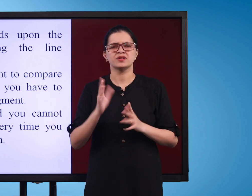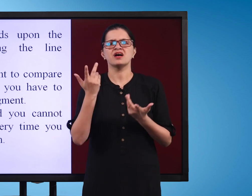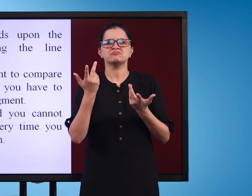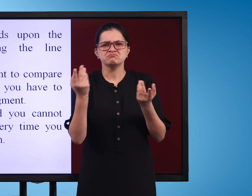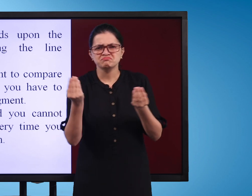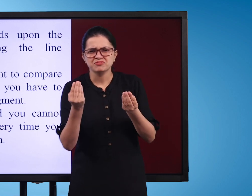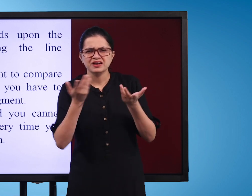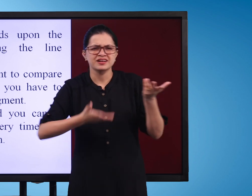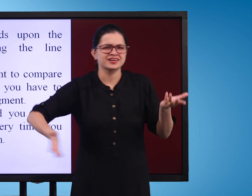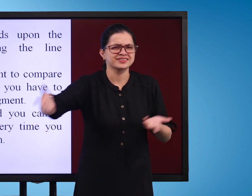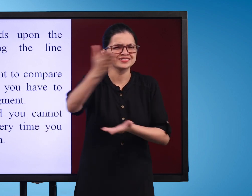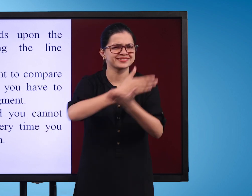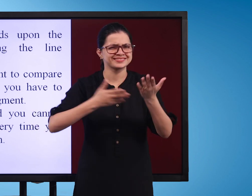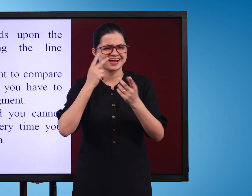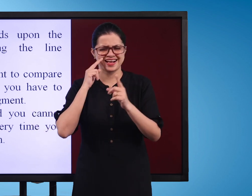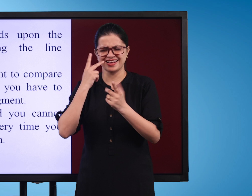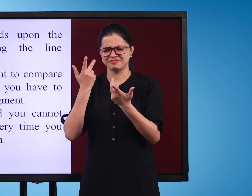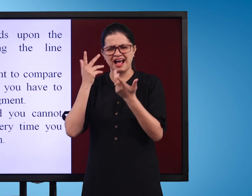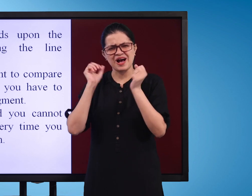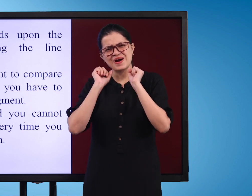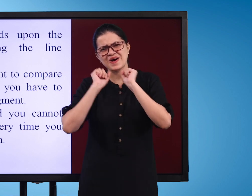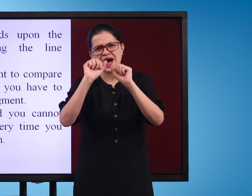you have to trace another line segment.